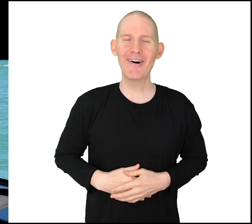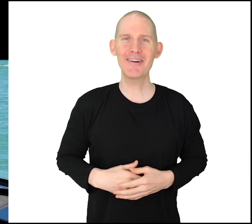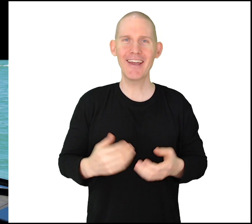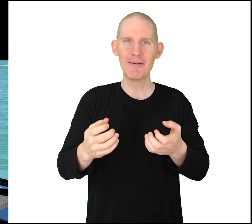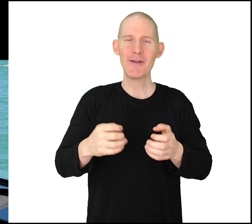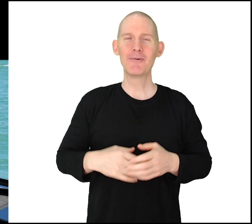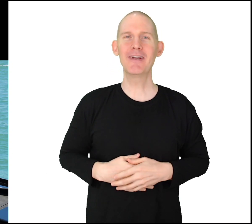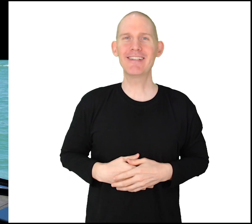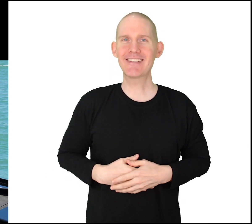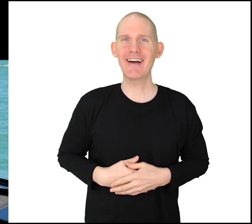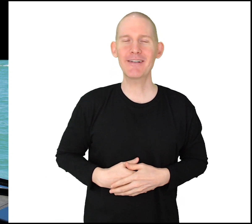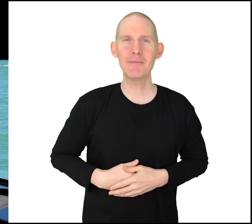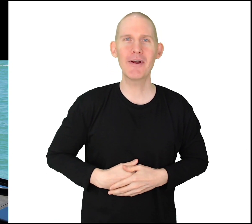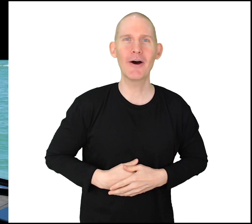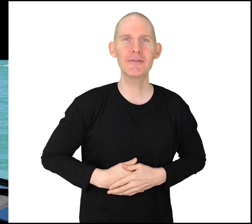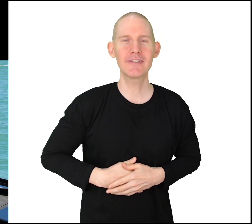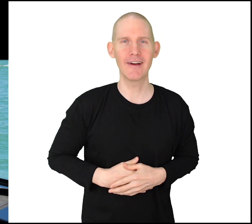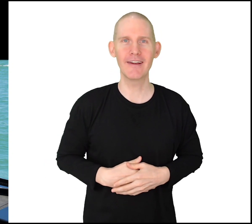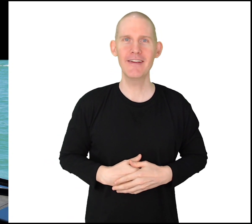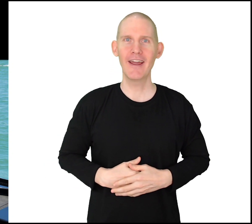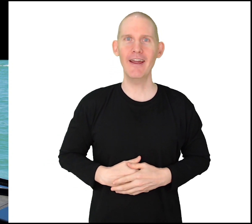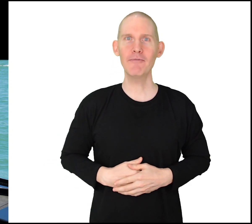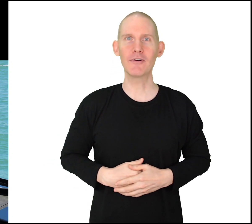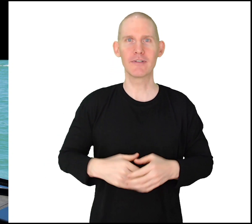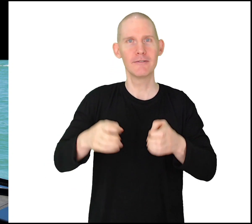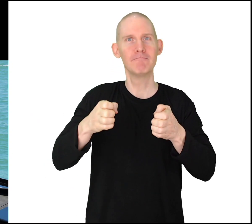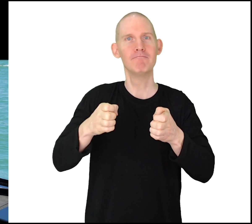Okay, we just talked about how to sign effort.